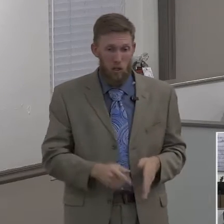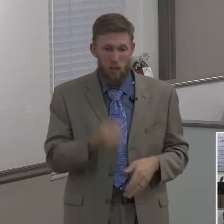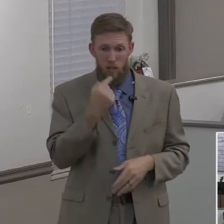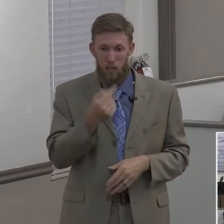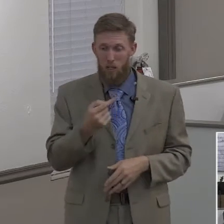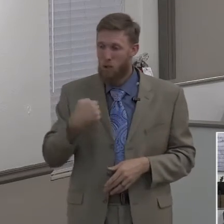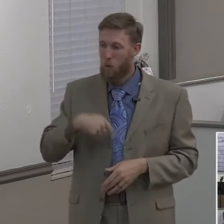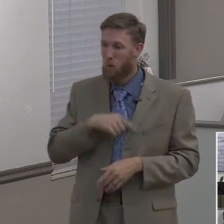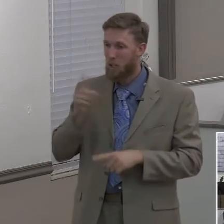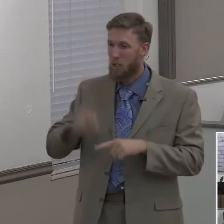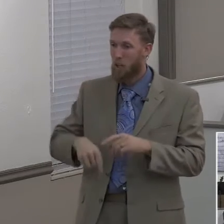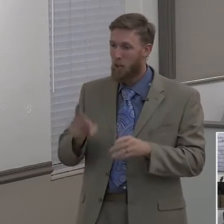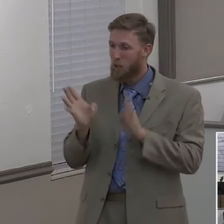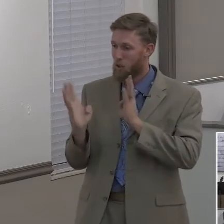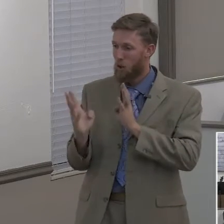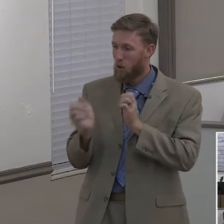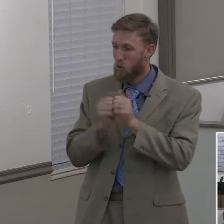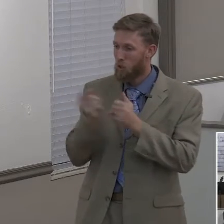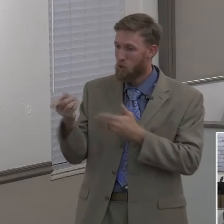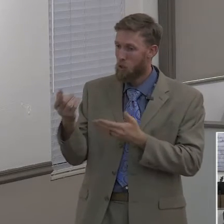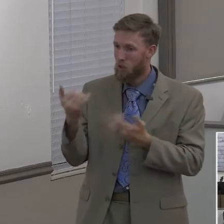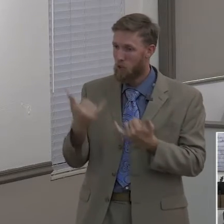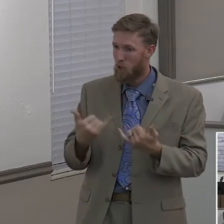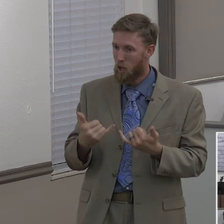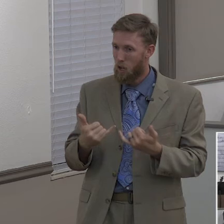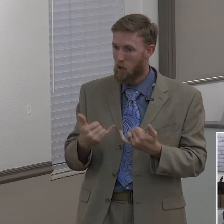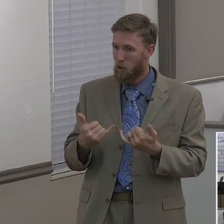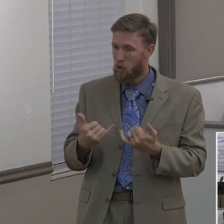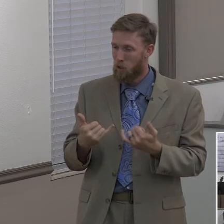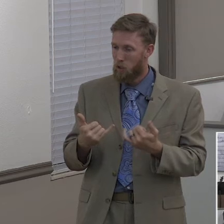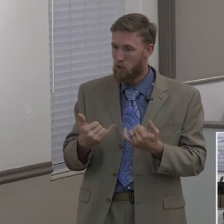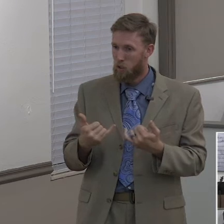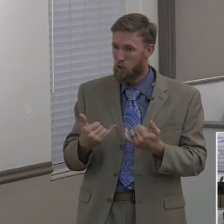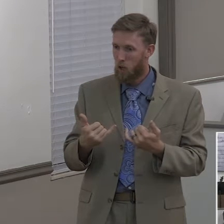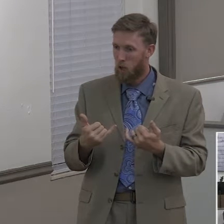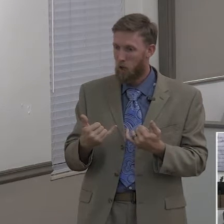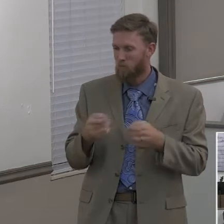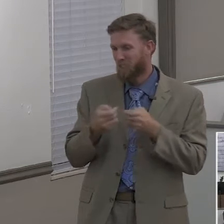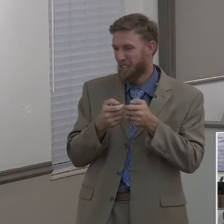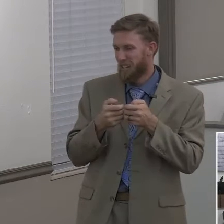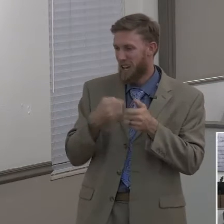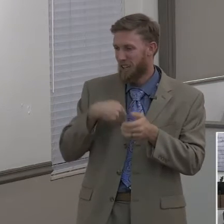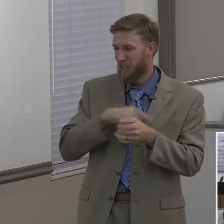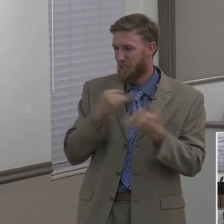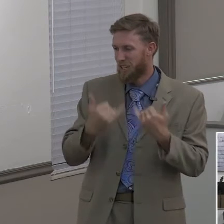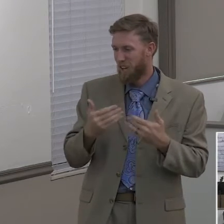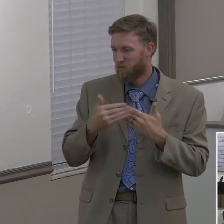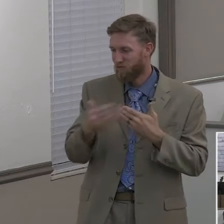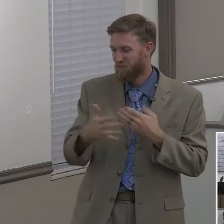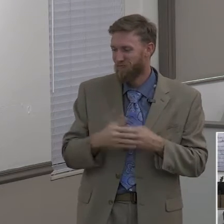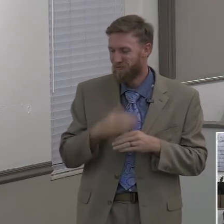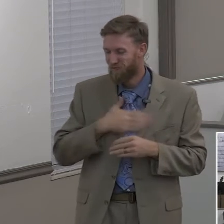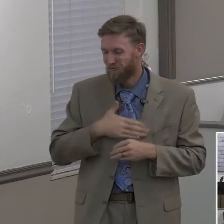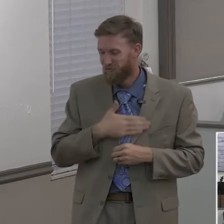service lines says, "We cannot talk to you now. Please contact us through our message system."